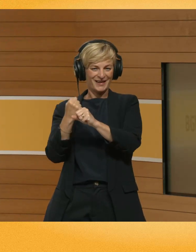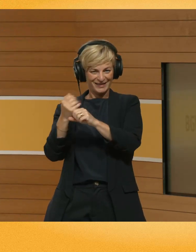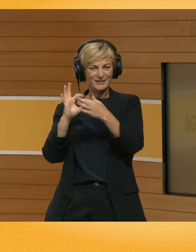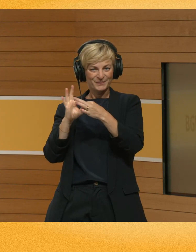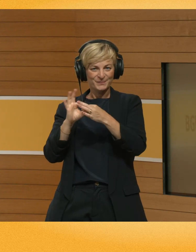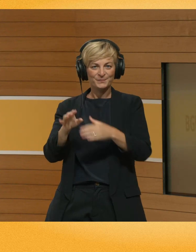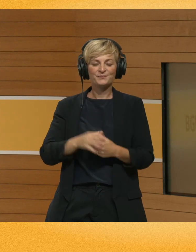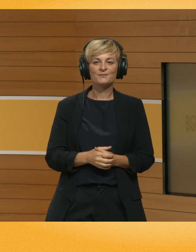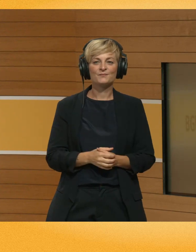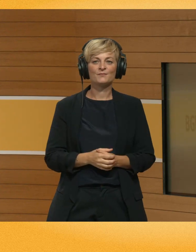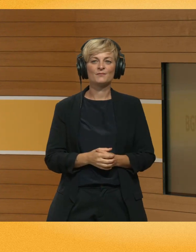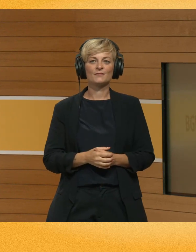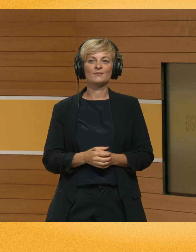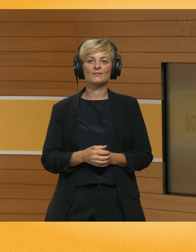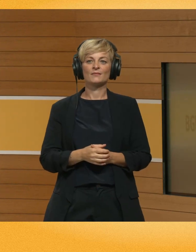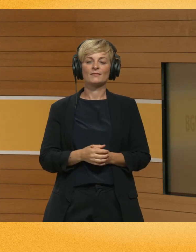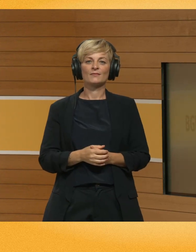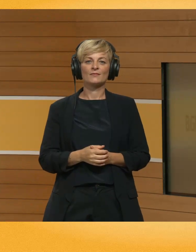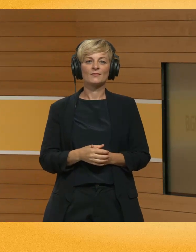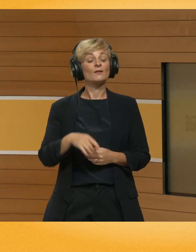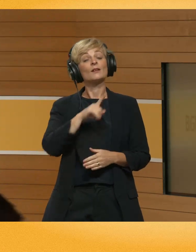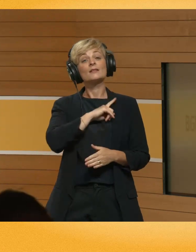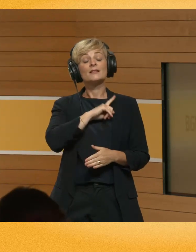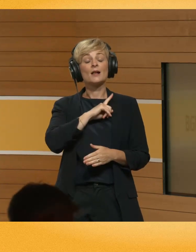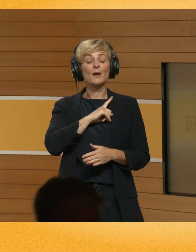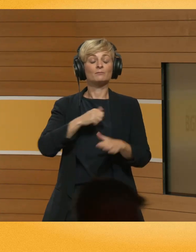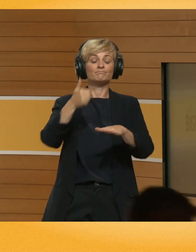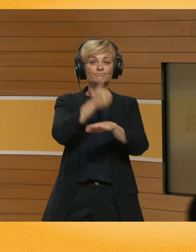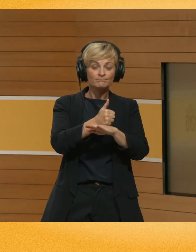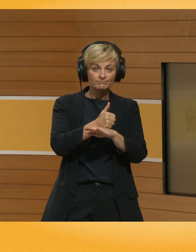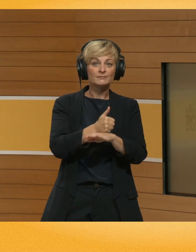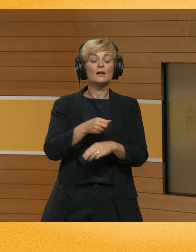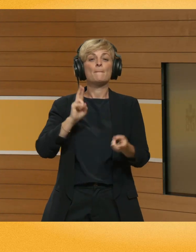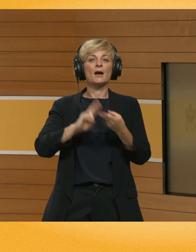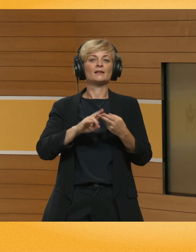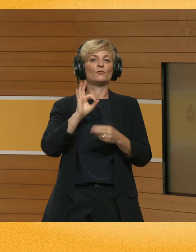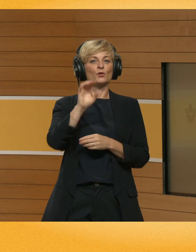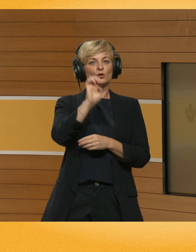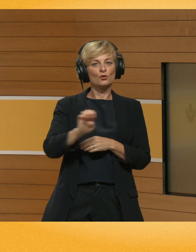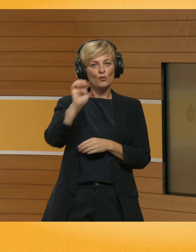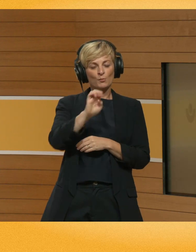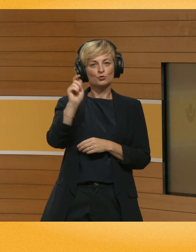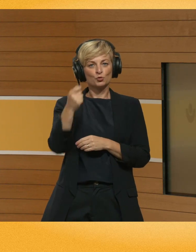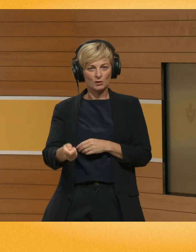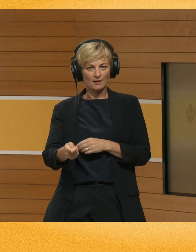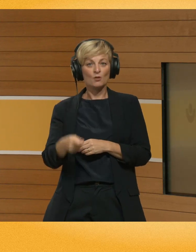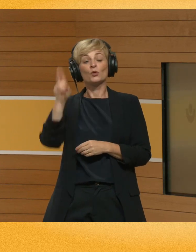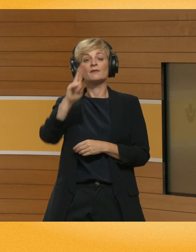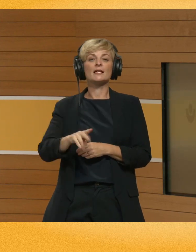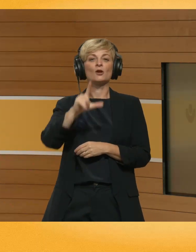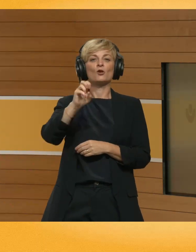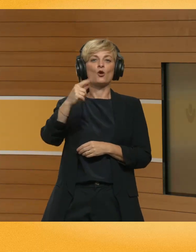of Leuven. So today's session will consist of three main parts. I will first give a